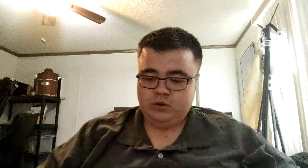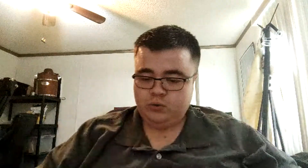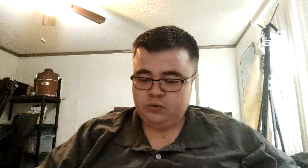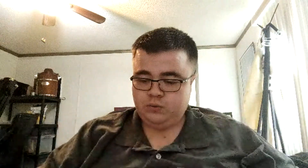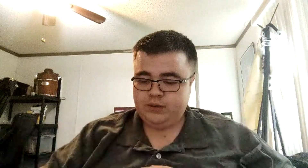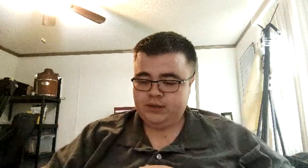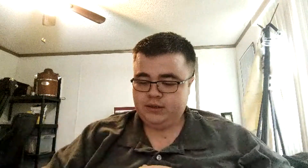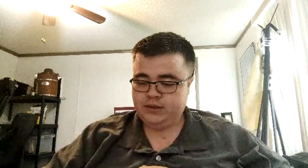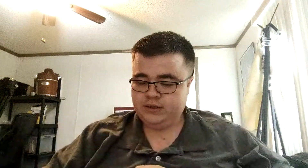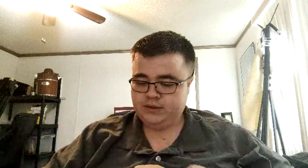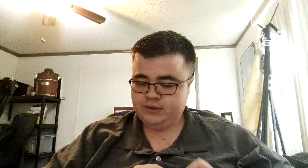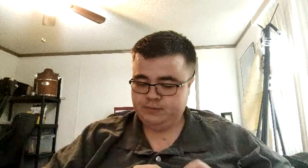So,